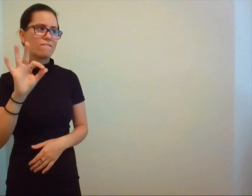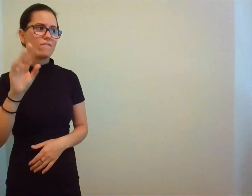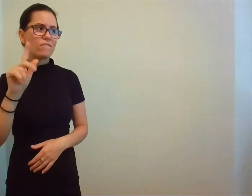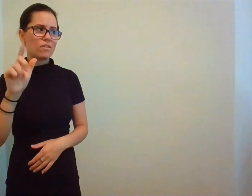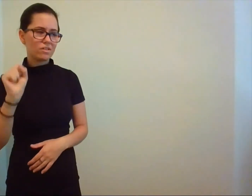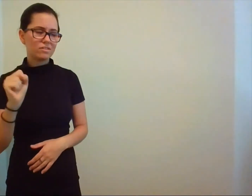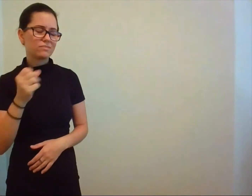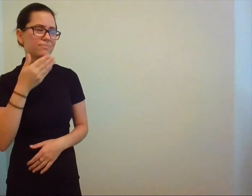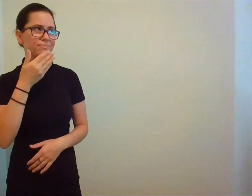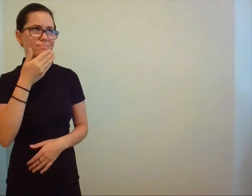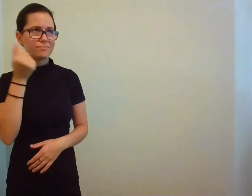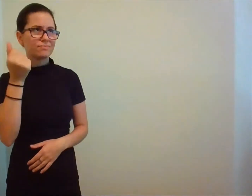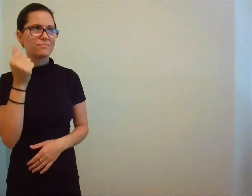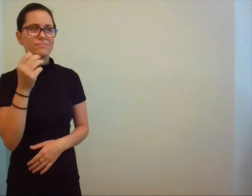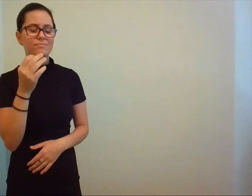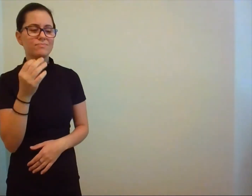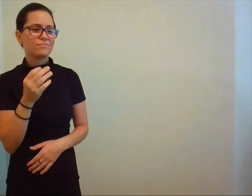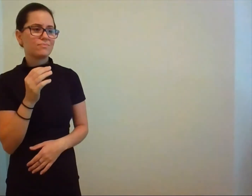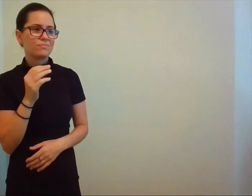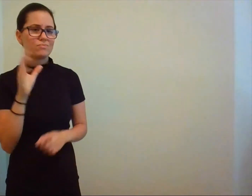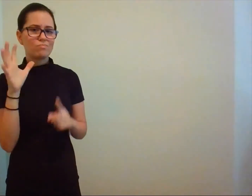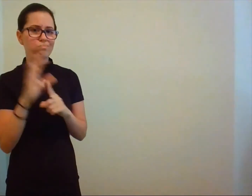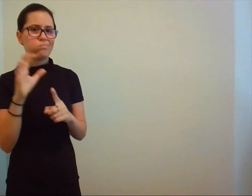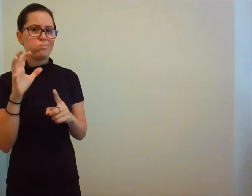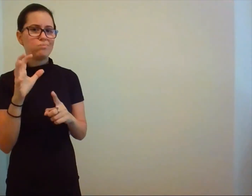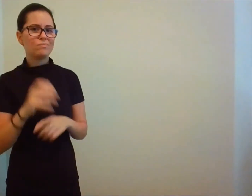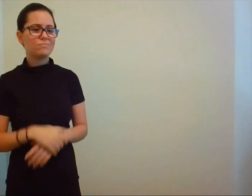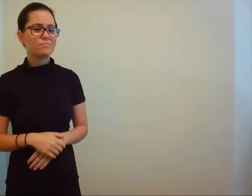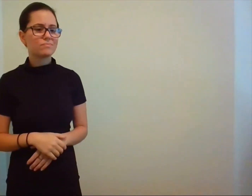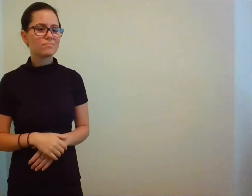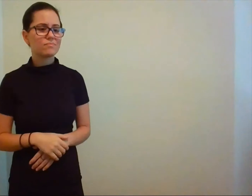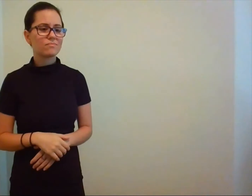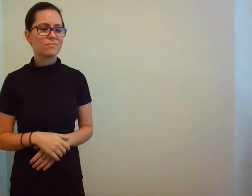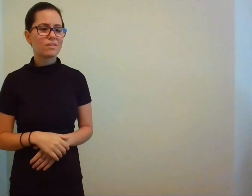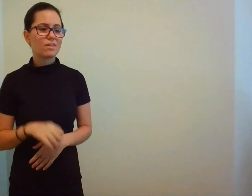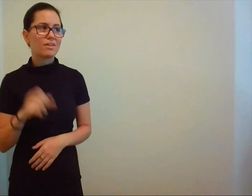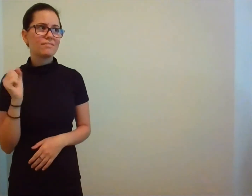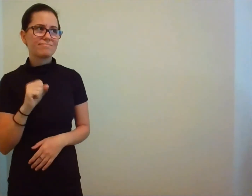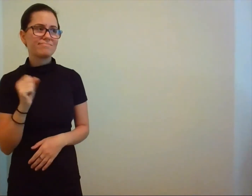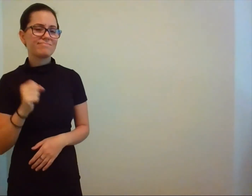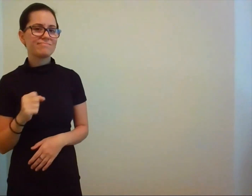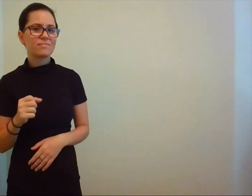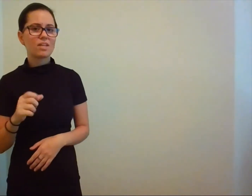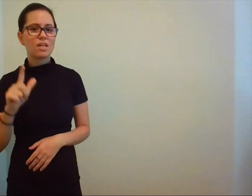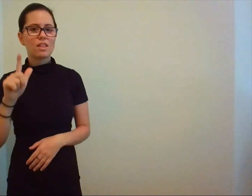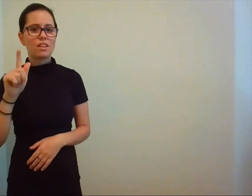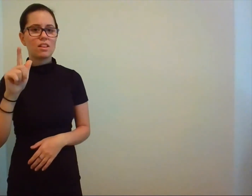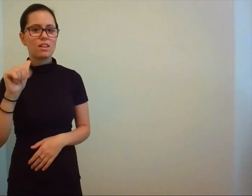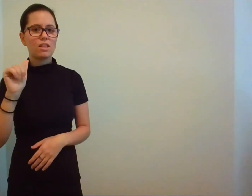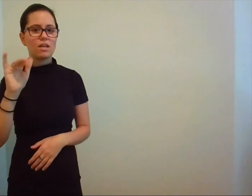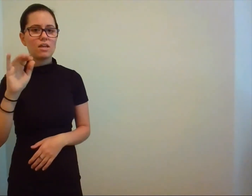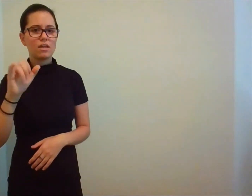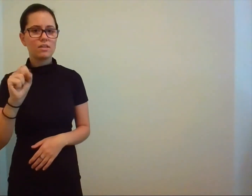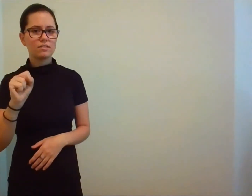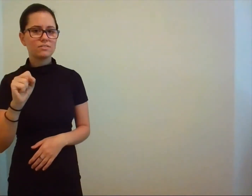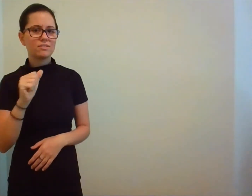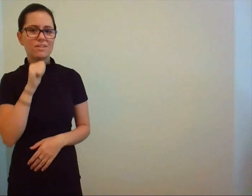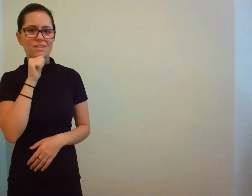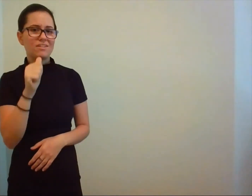be, and I know what the experience is, and like sour cream and onion, like they're the best. They're the best chips. But you start throwing cheese